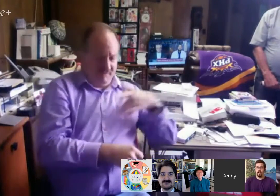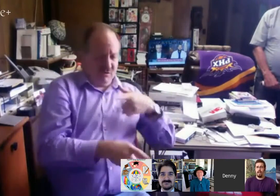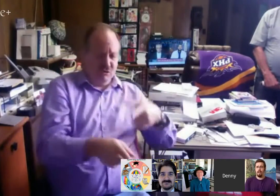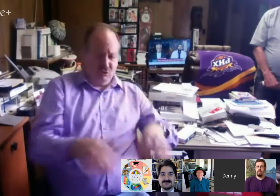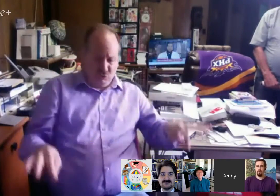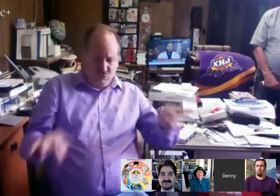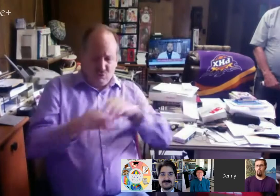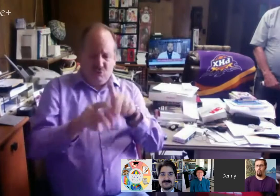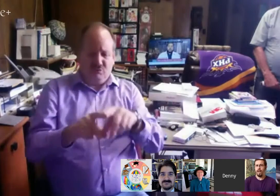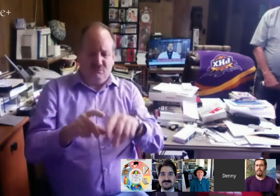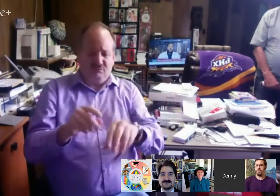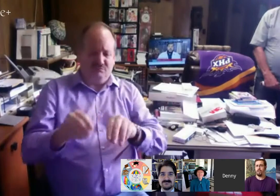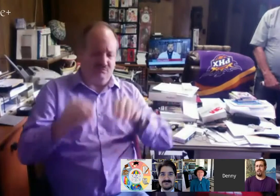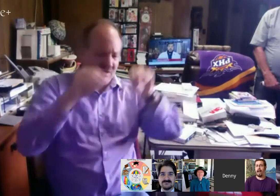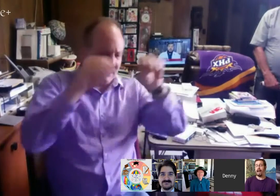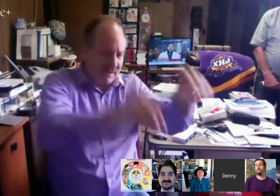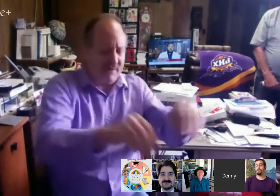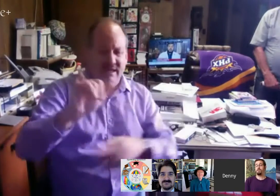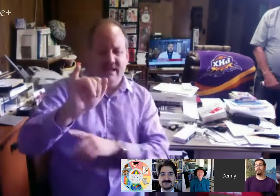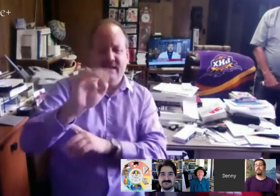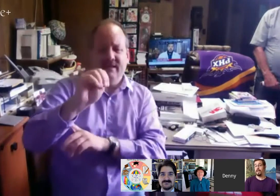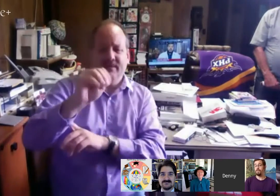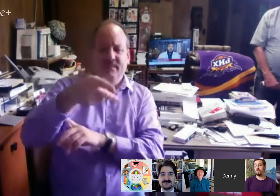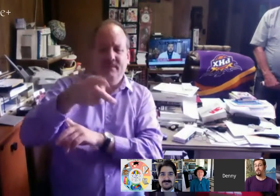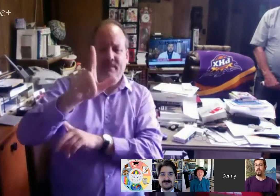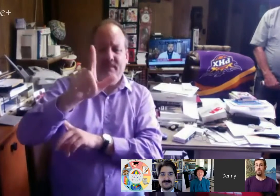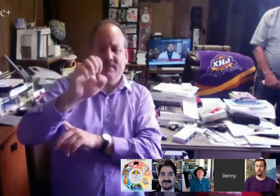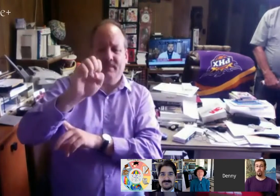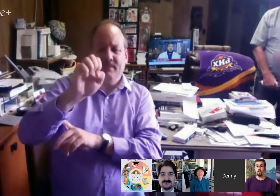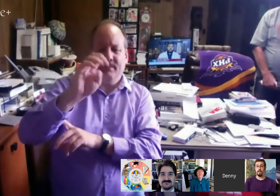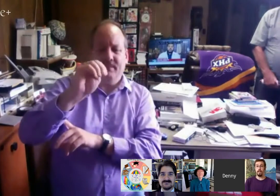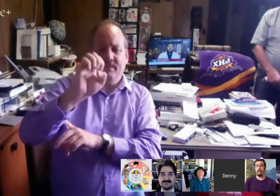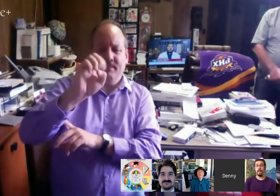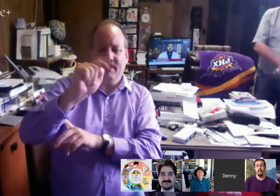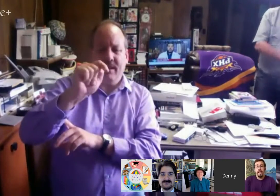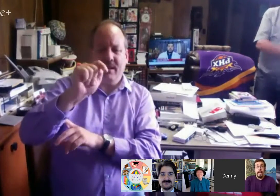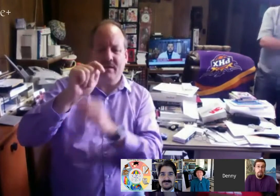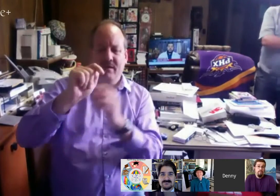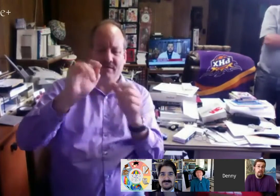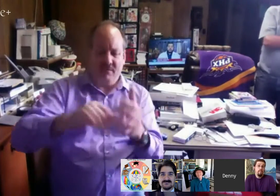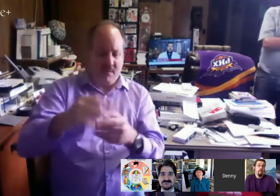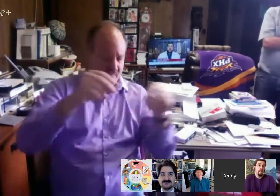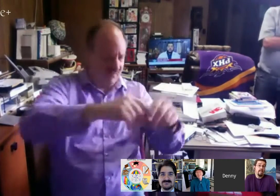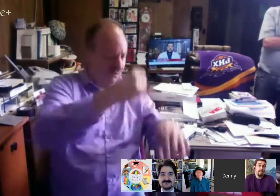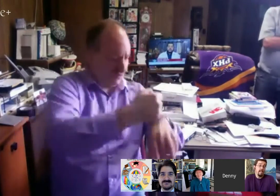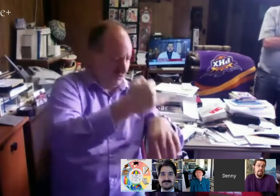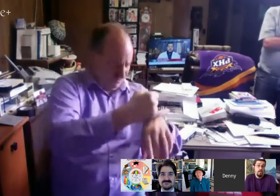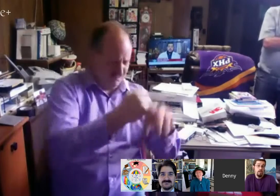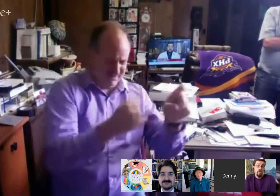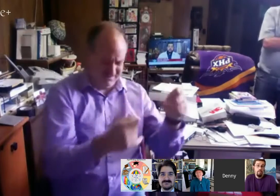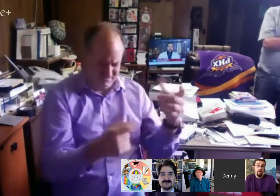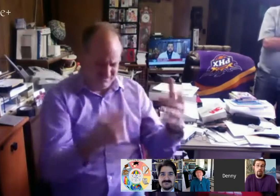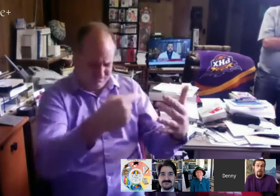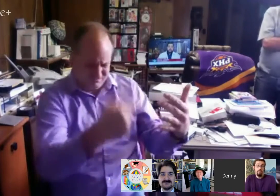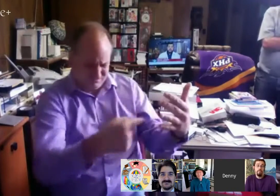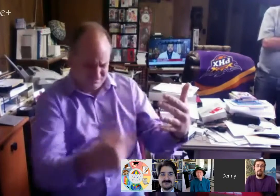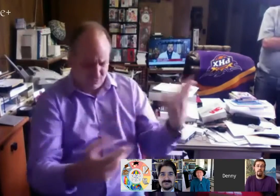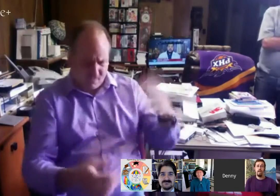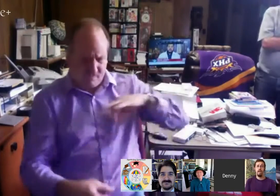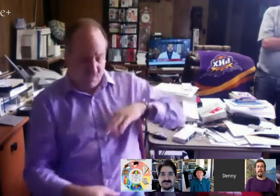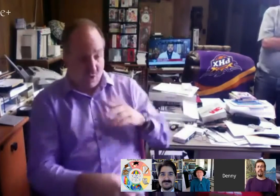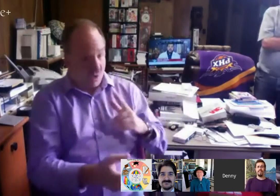writing and why they should have their deaf students use it and implement it into their